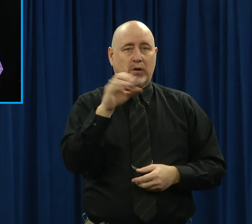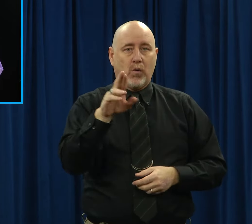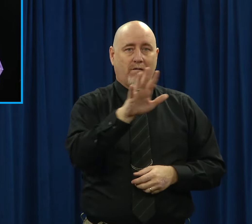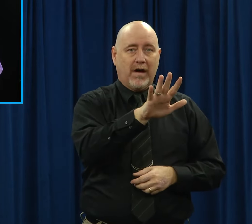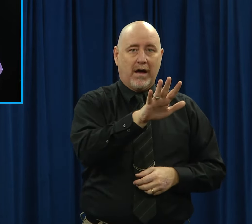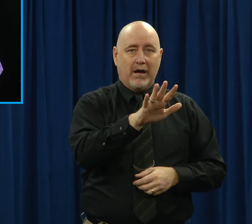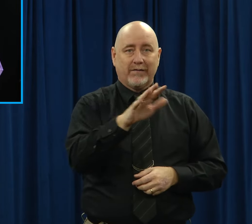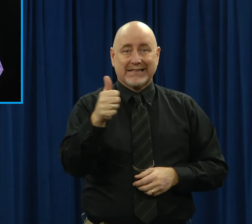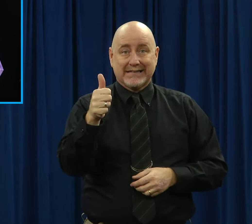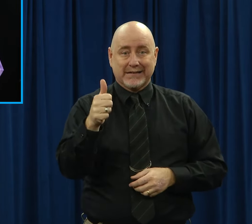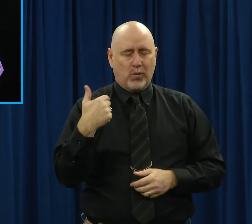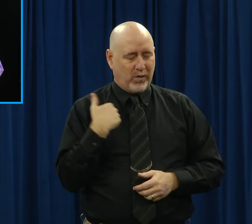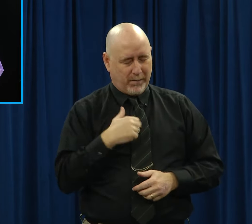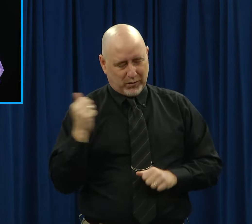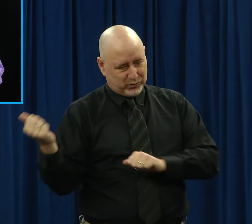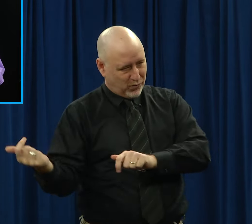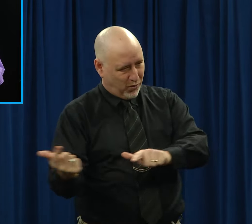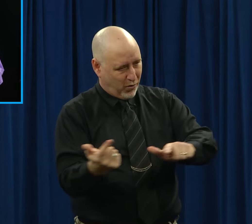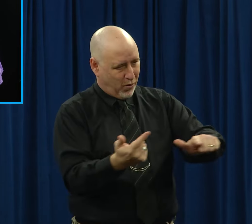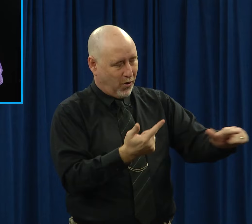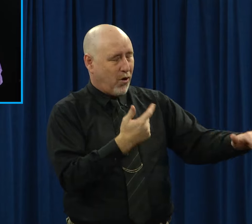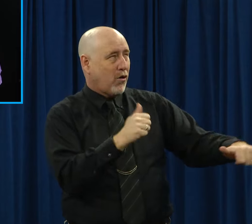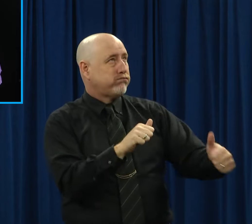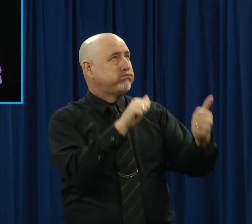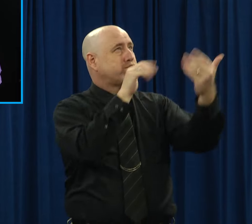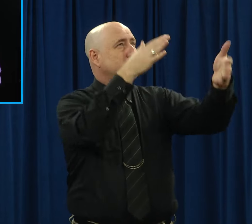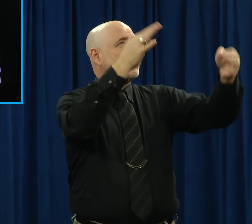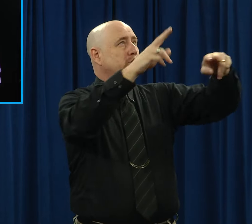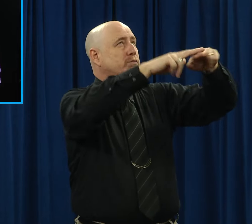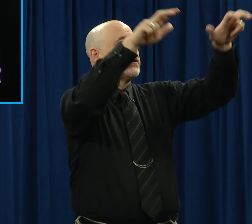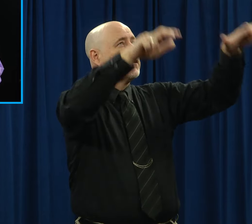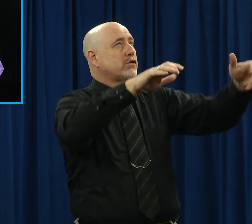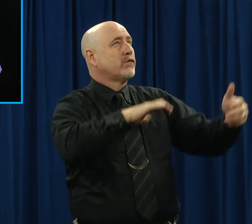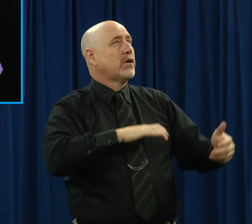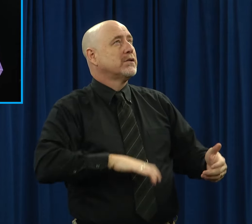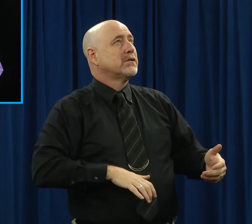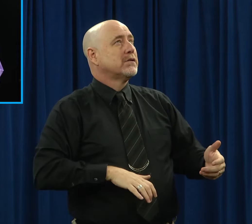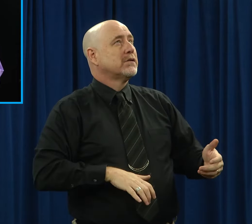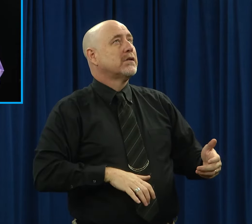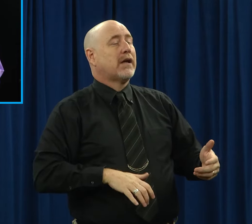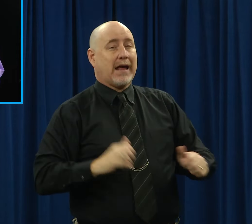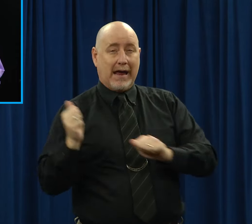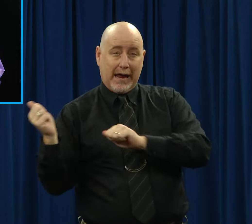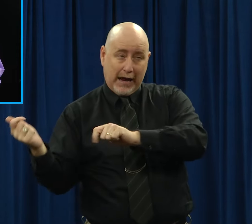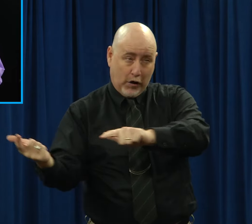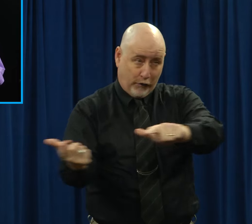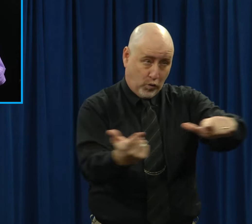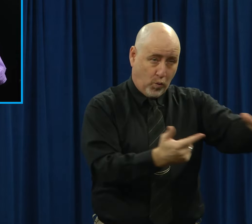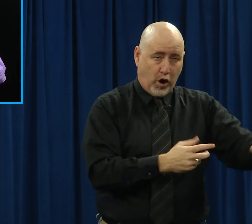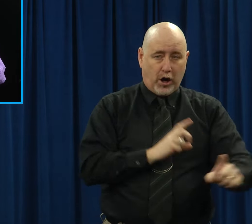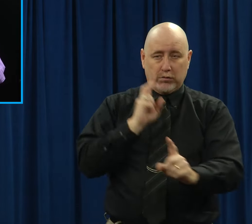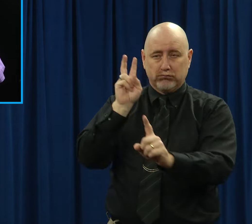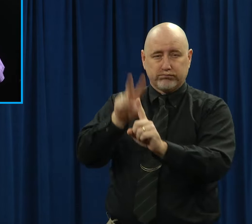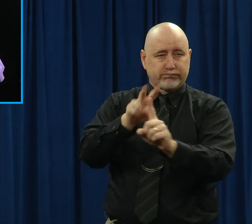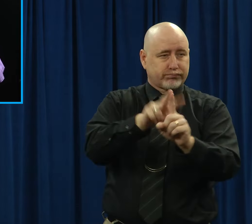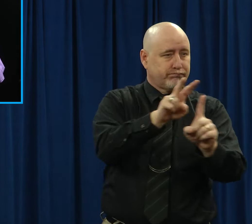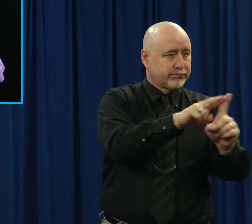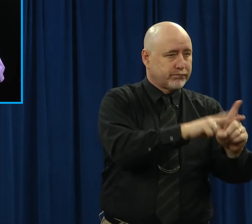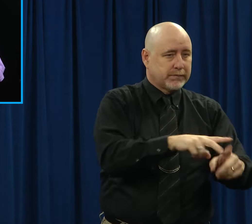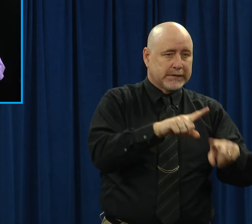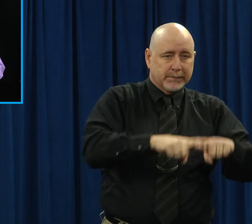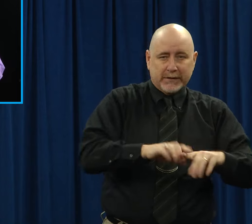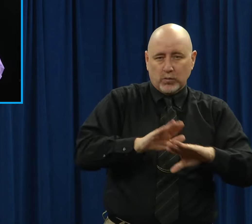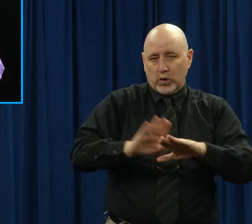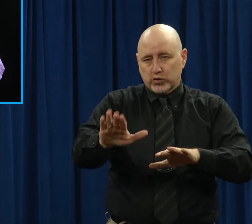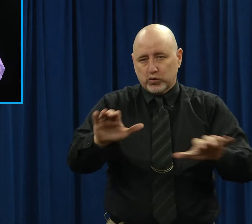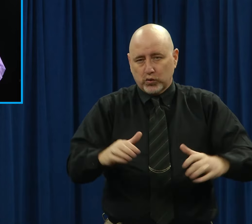God. 2 Corinthians 5:10 says, for we must all appear before the judgment seat of Christ, that every one may receive the things